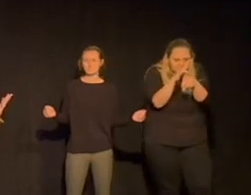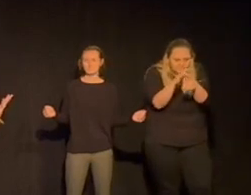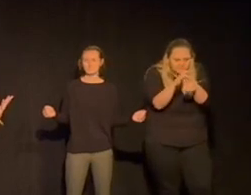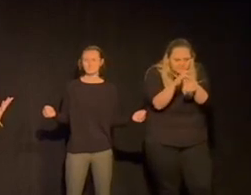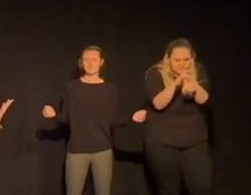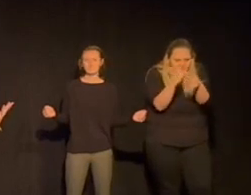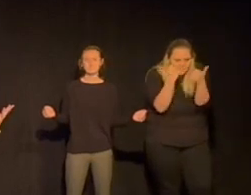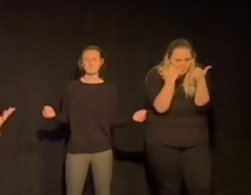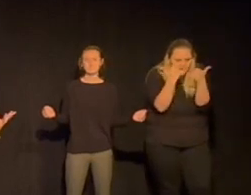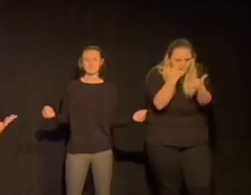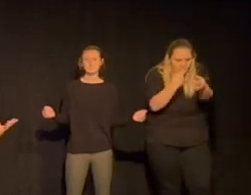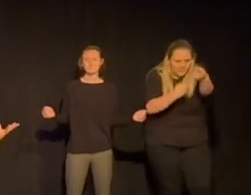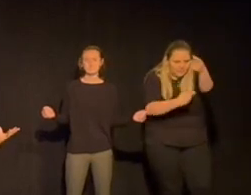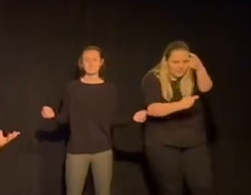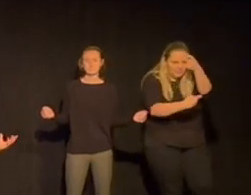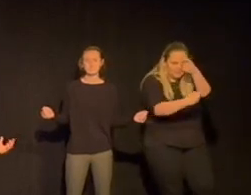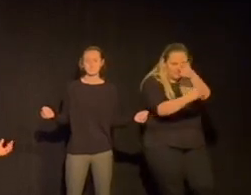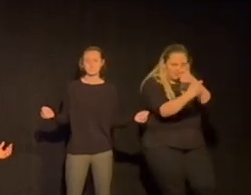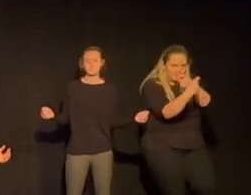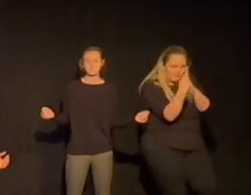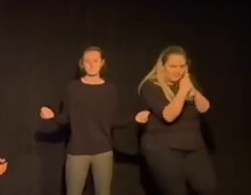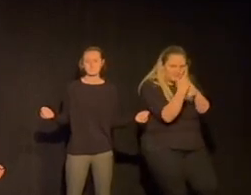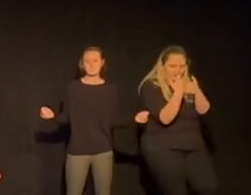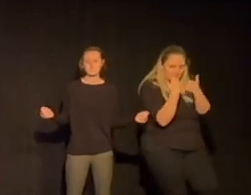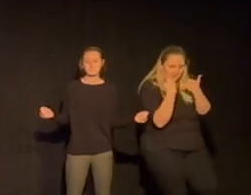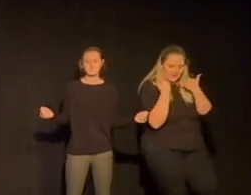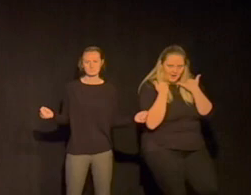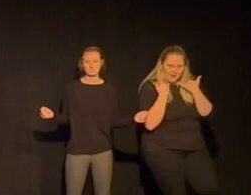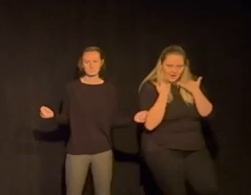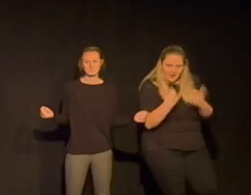I have inherited his